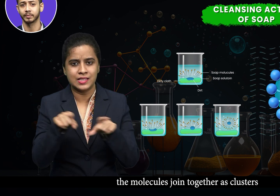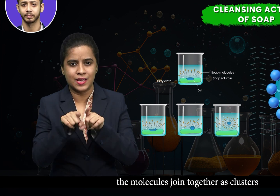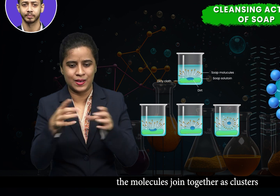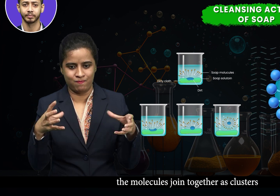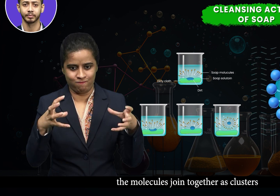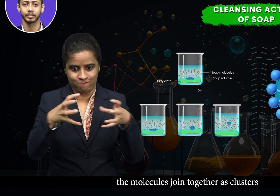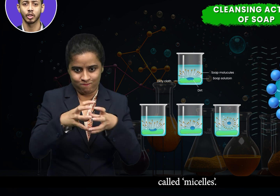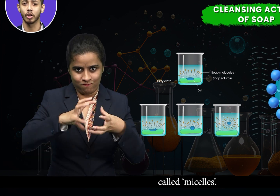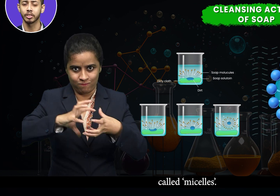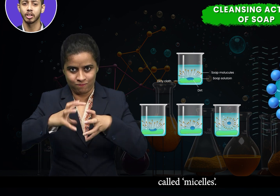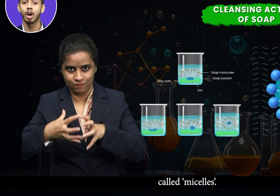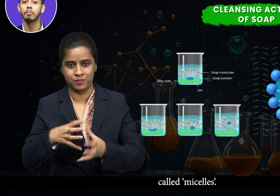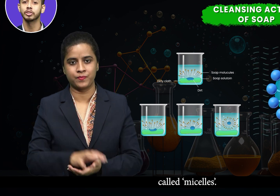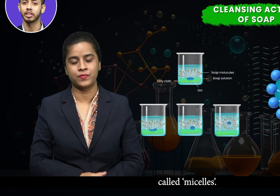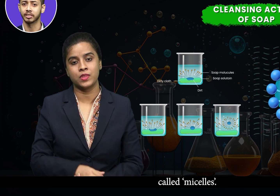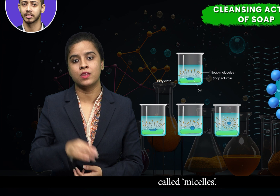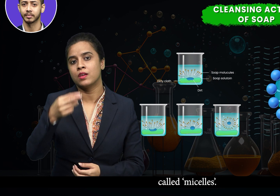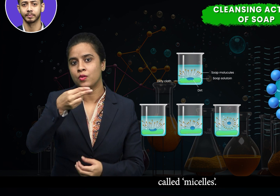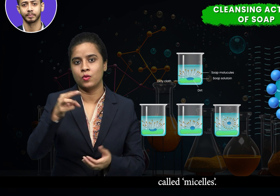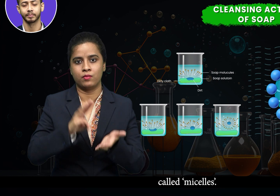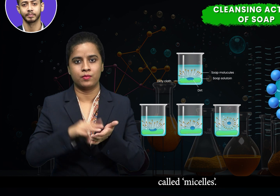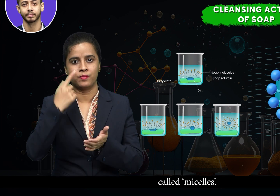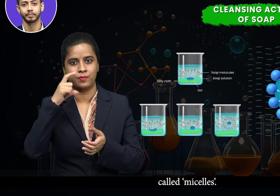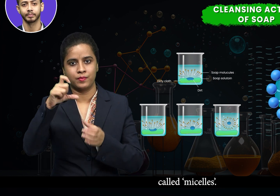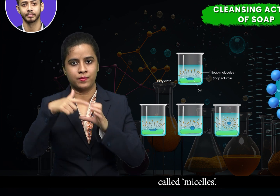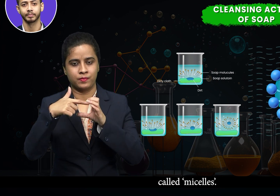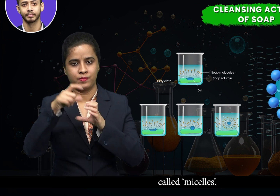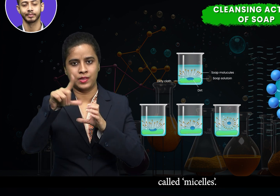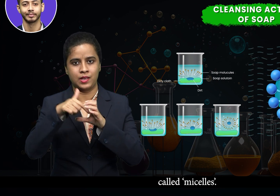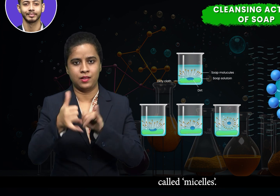clusters called mucellus.